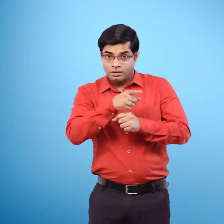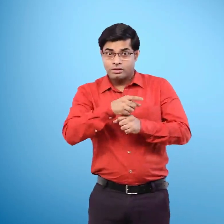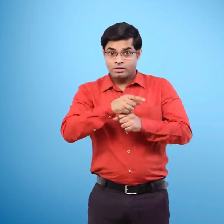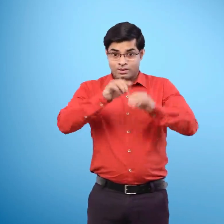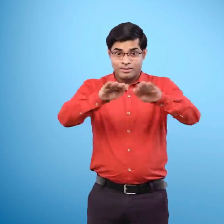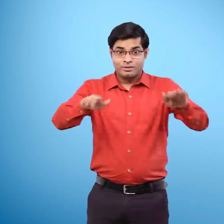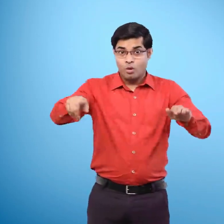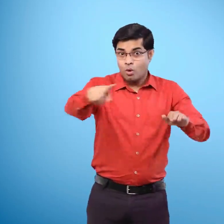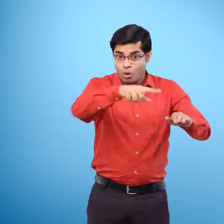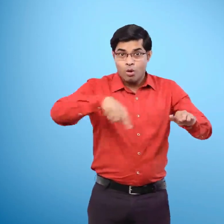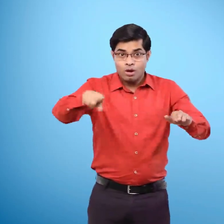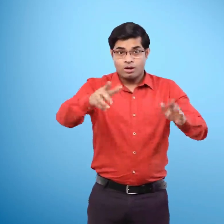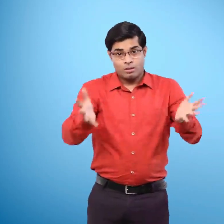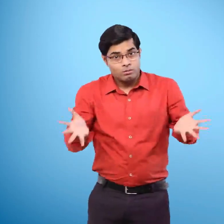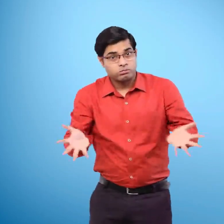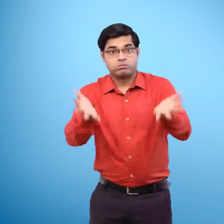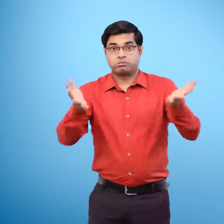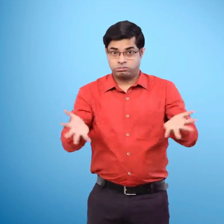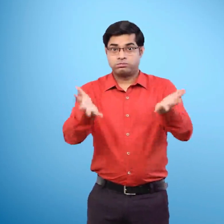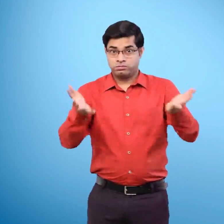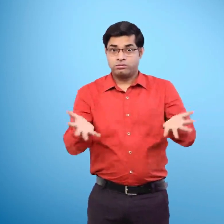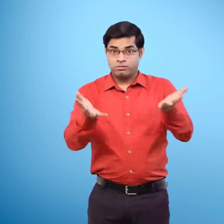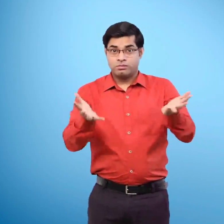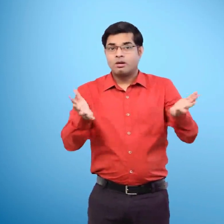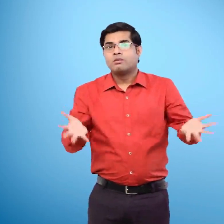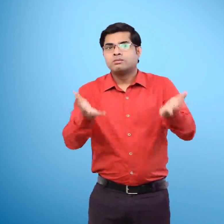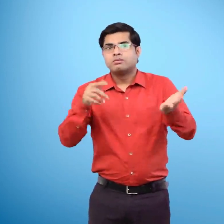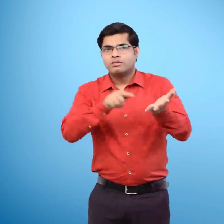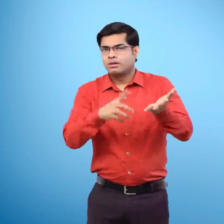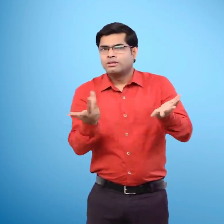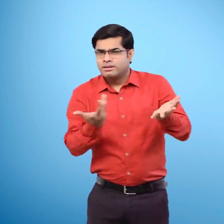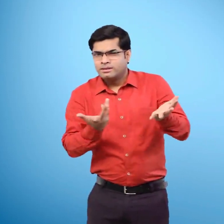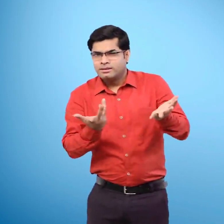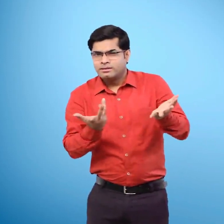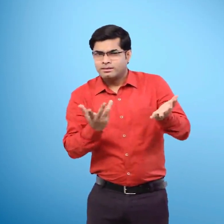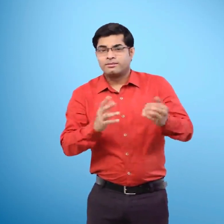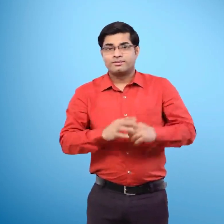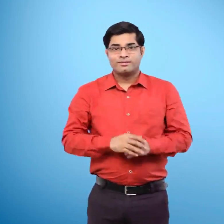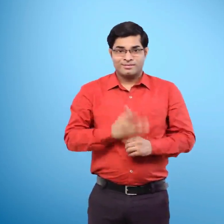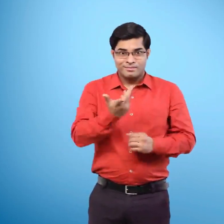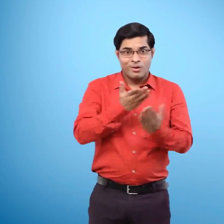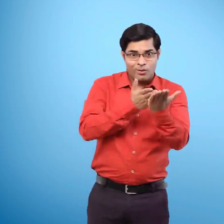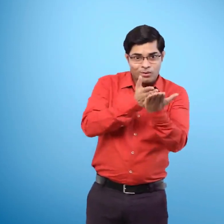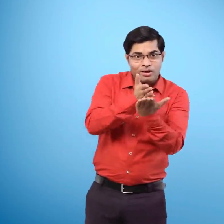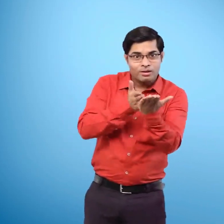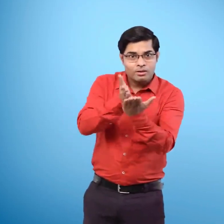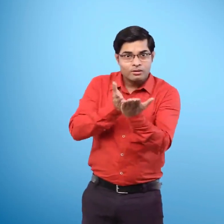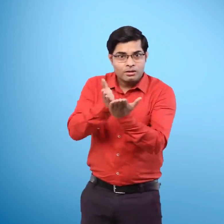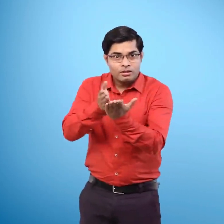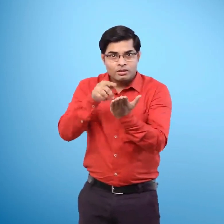Footnote: encourage children to identify the patterns. Discuss with them various other possible number